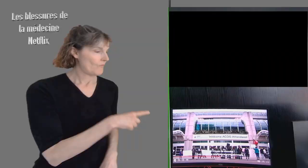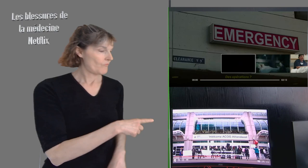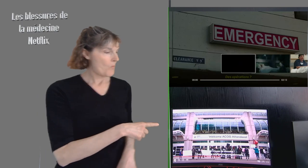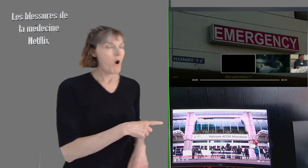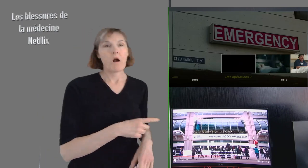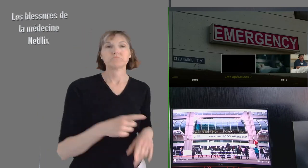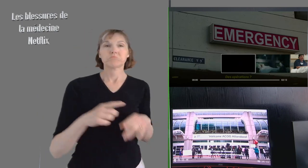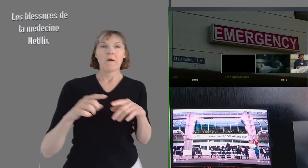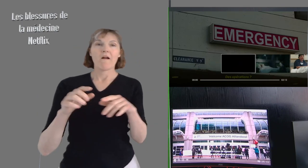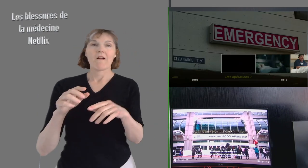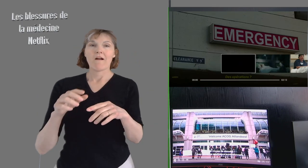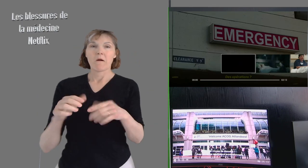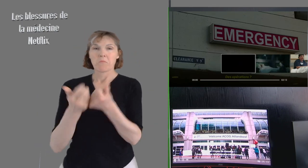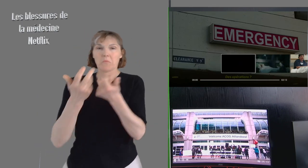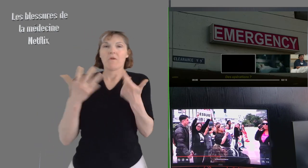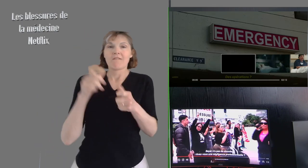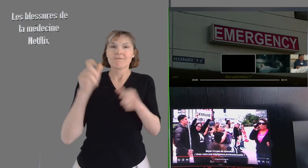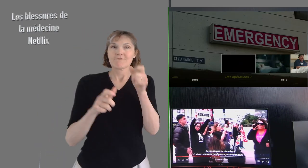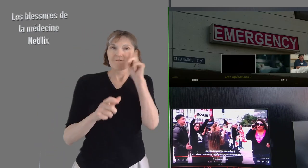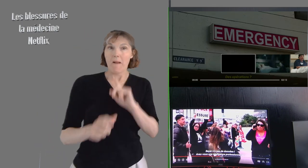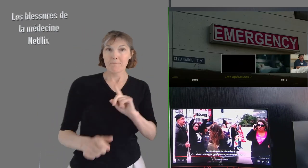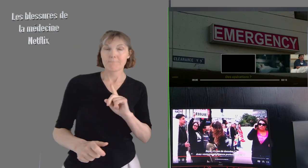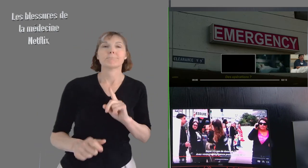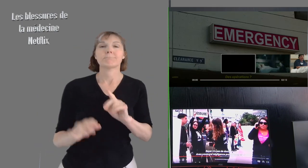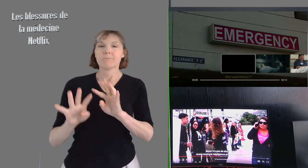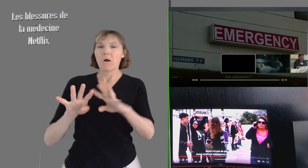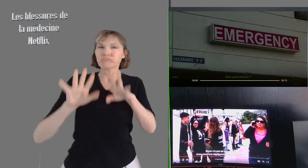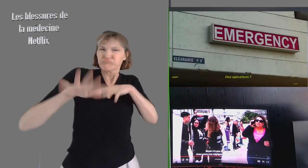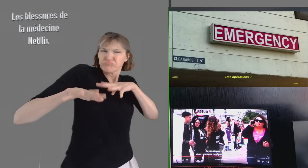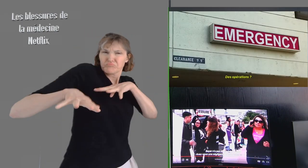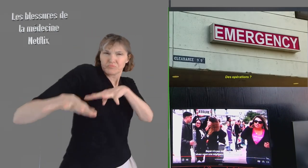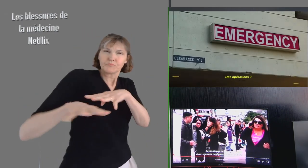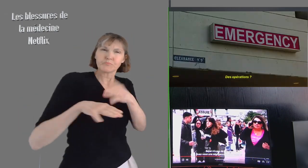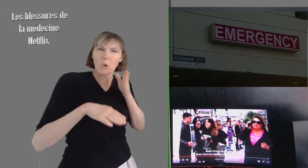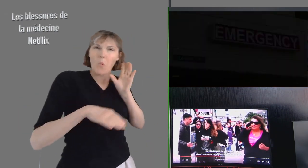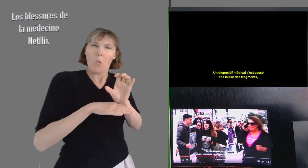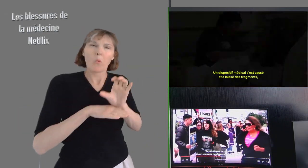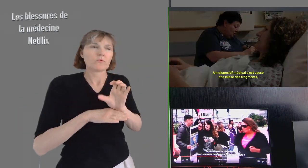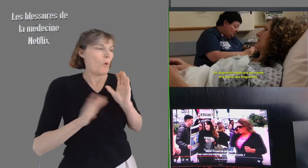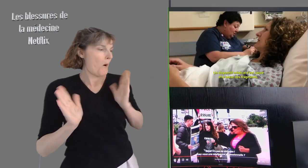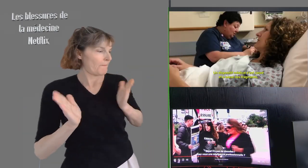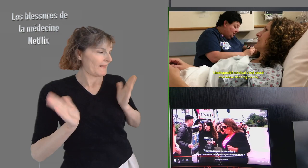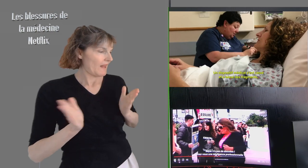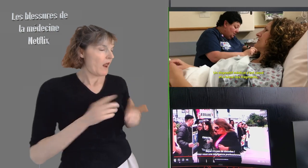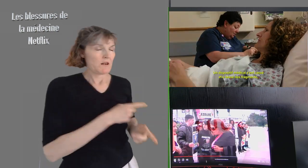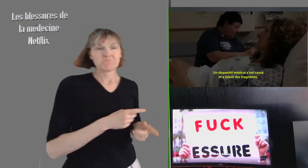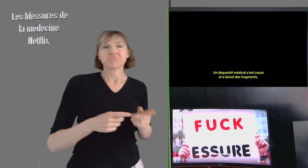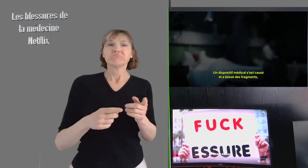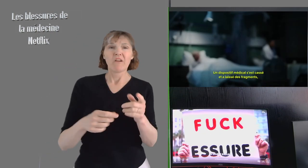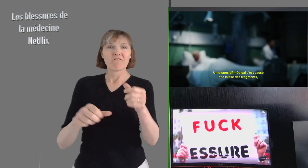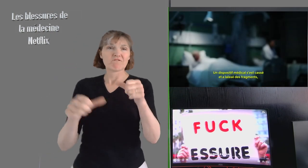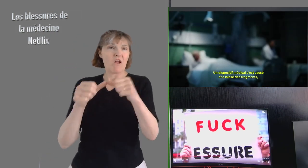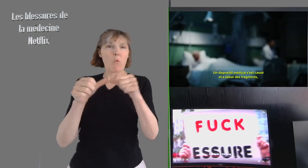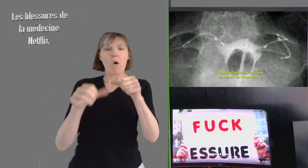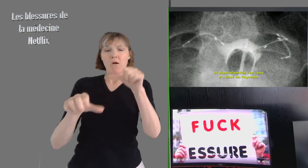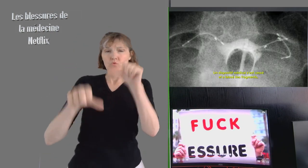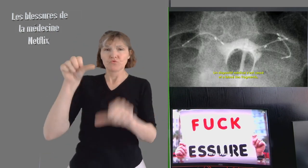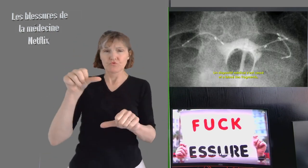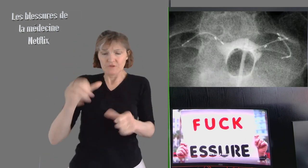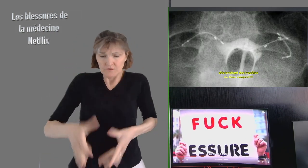Do you have malpractice? Bayer has no data. Do you have malpractice? Bayer has no data. Do